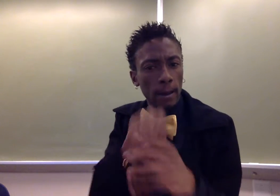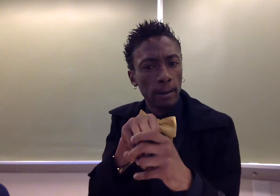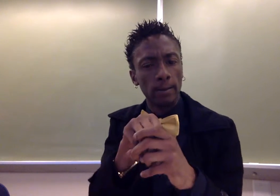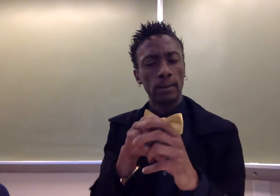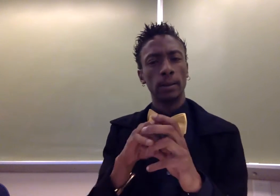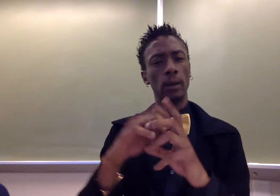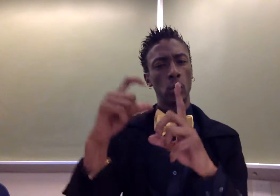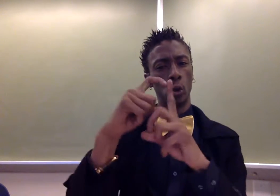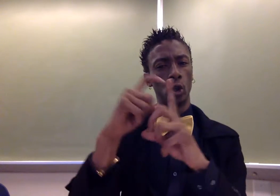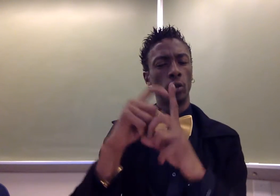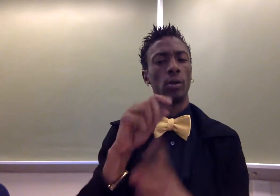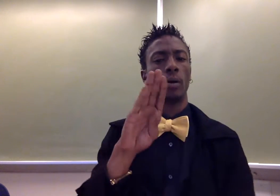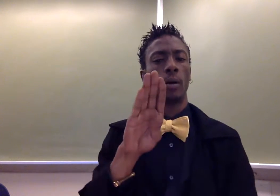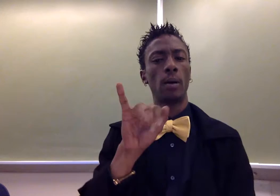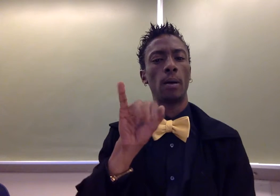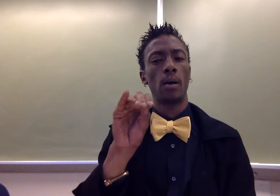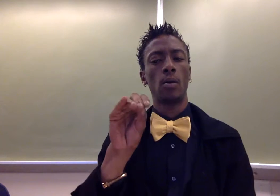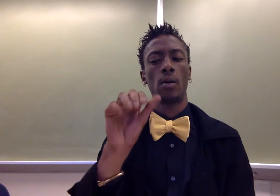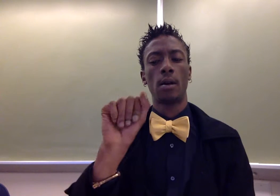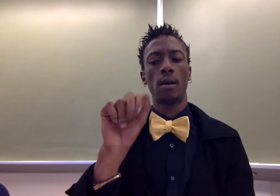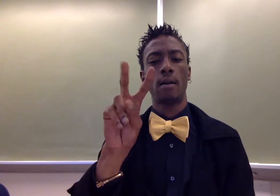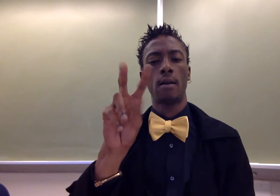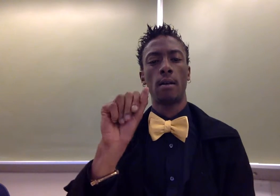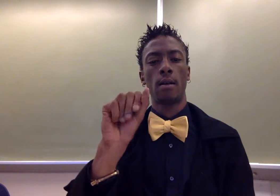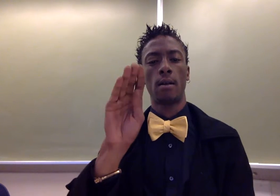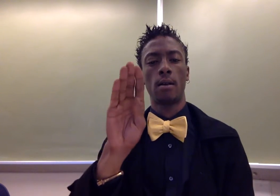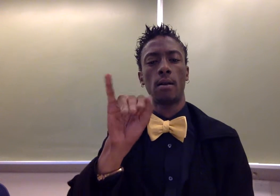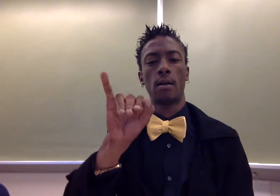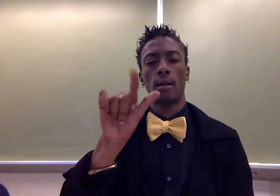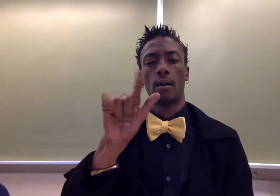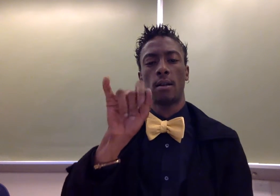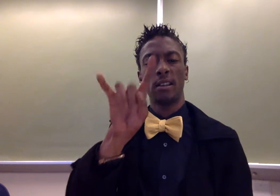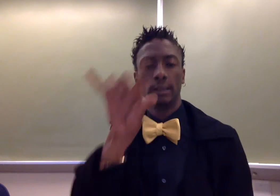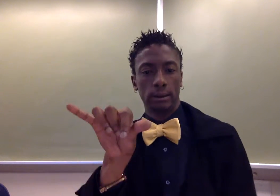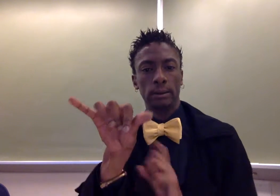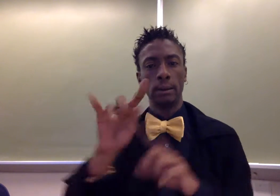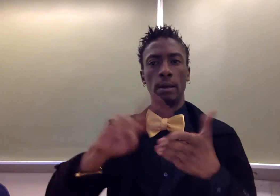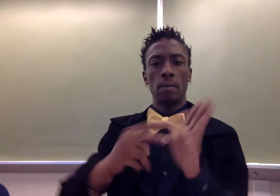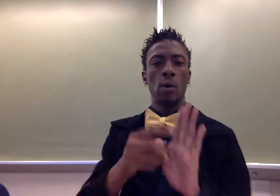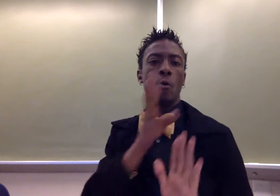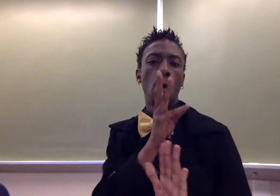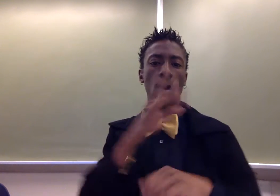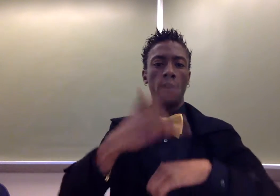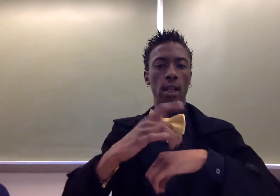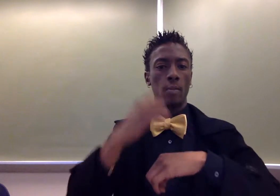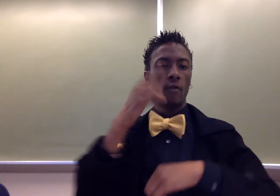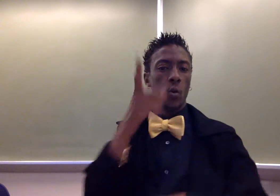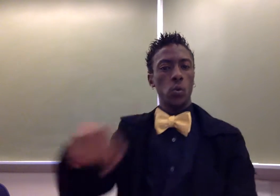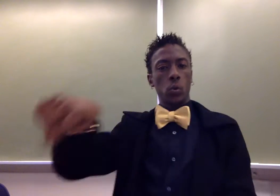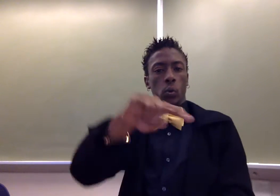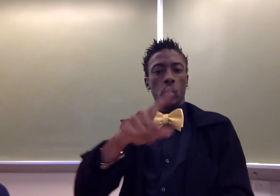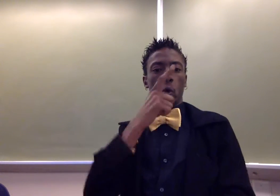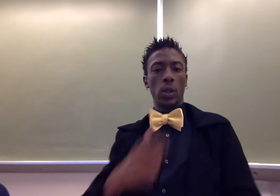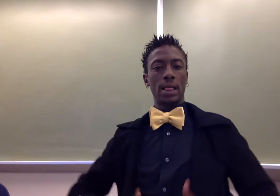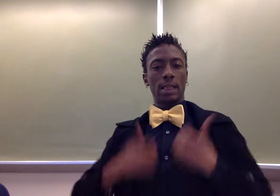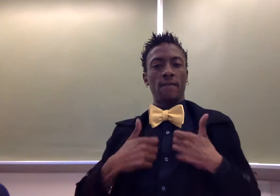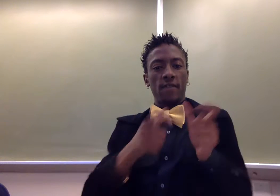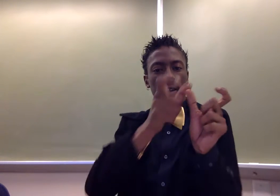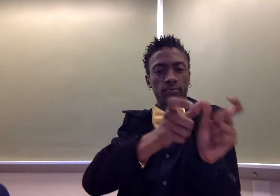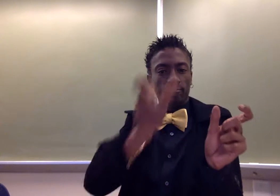or water that's available to you as a living entity, is the approach that we're going to take today. Now, if we